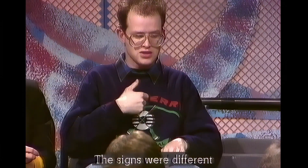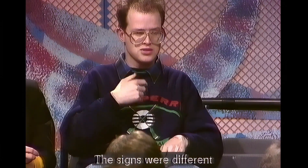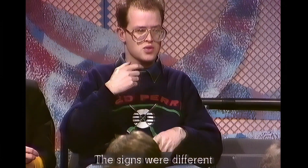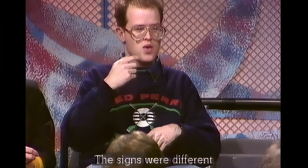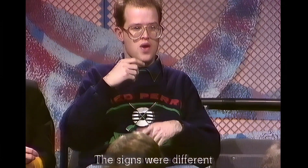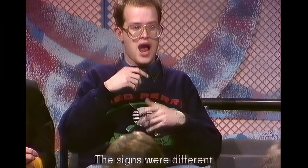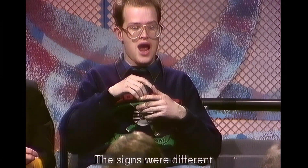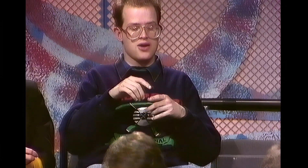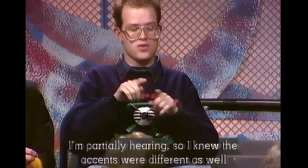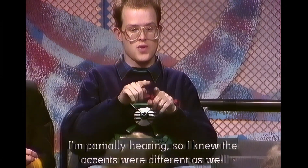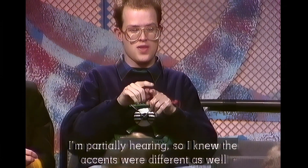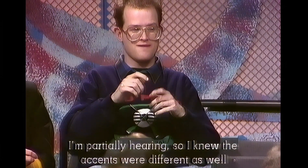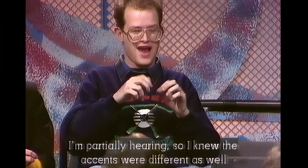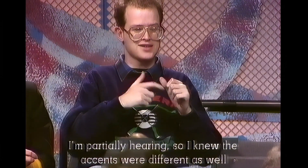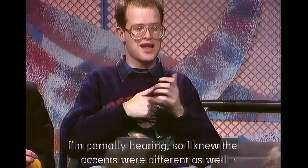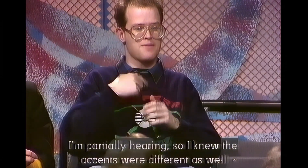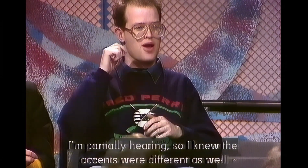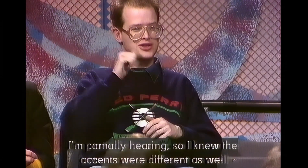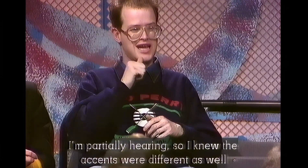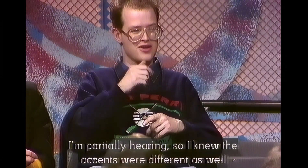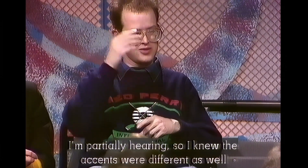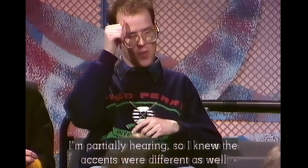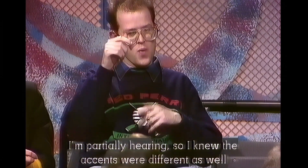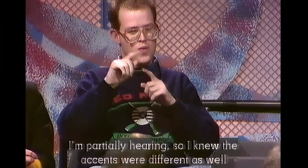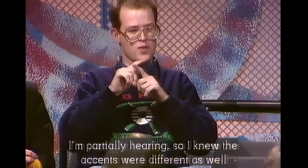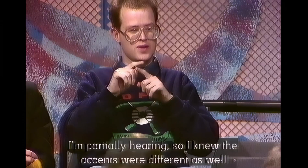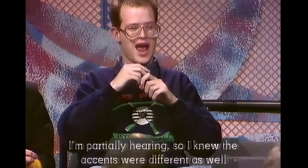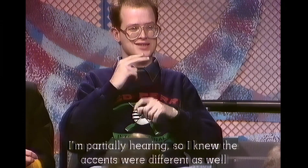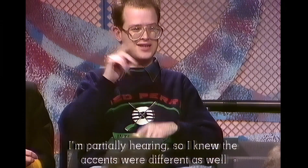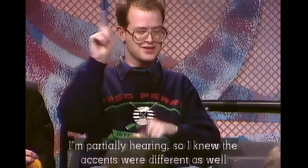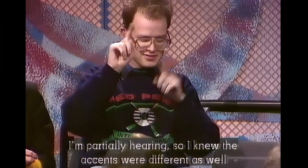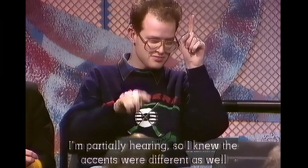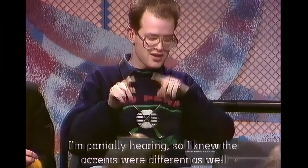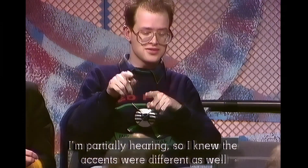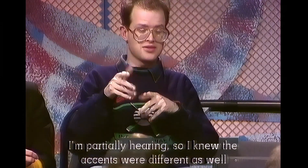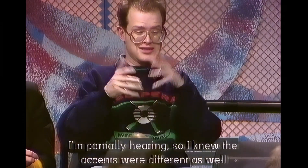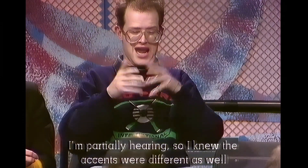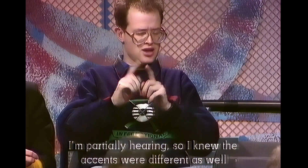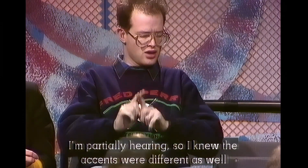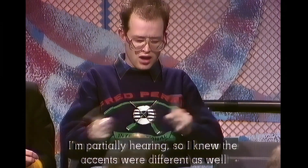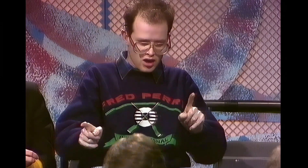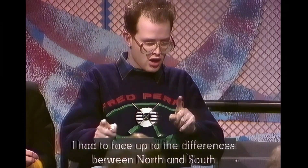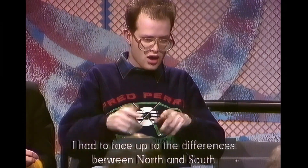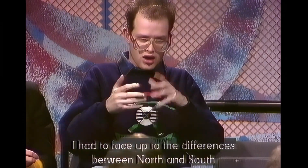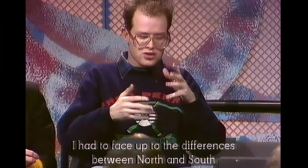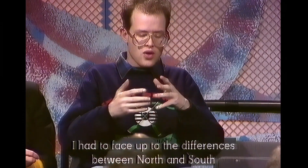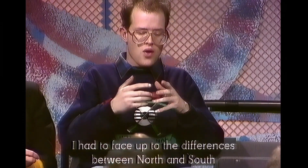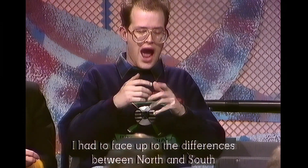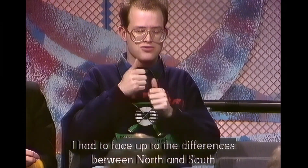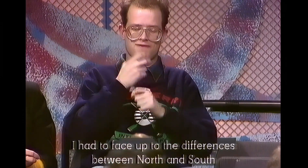different. The fact that I'm partially hearing means I knew the accents were different as well. I just had to face up to the